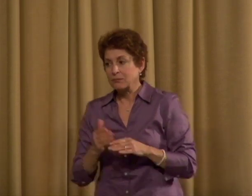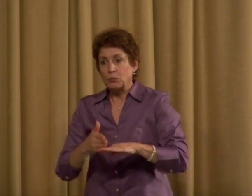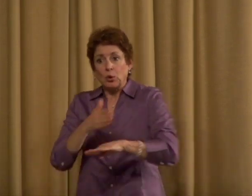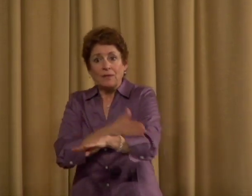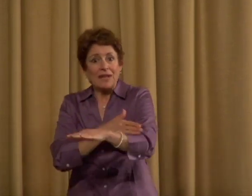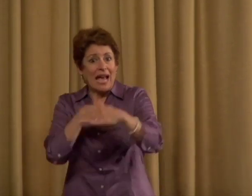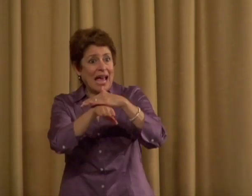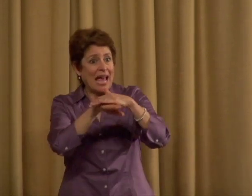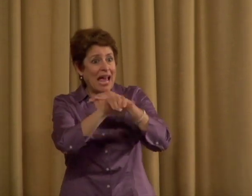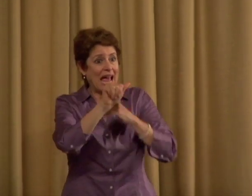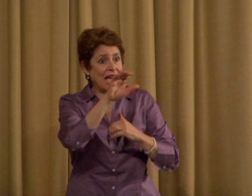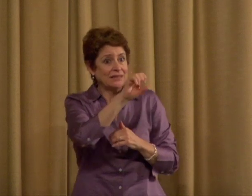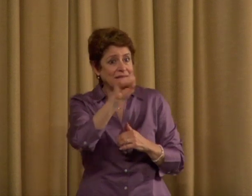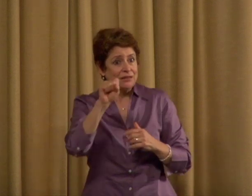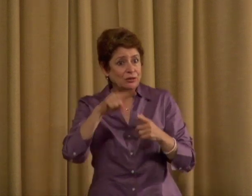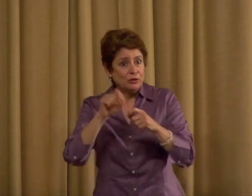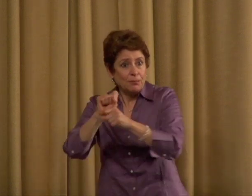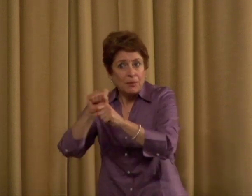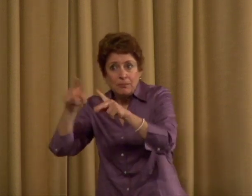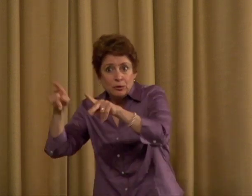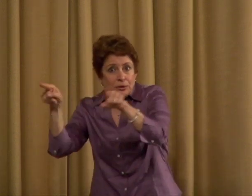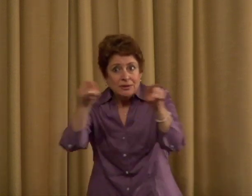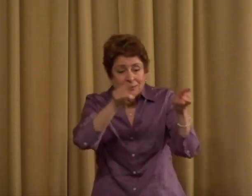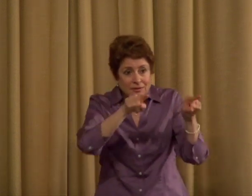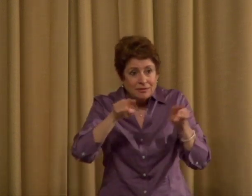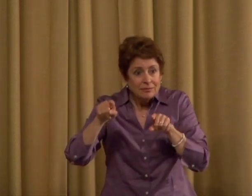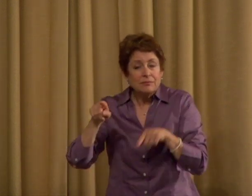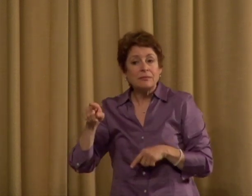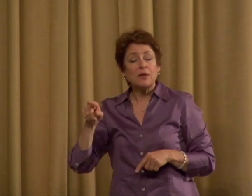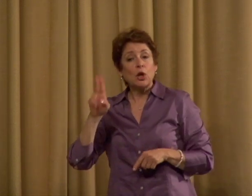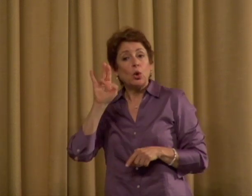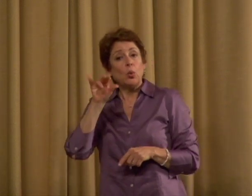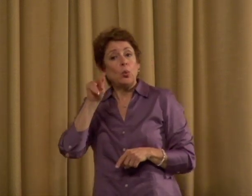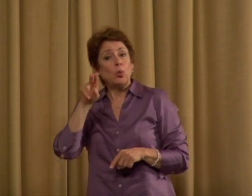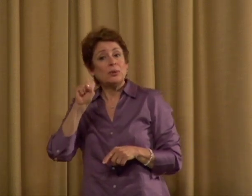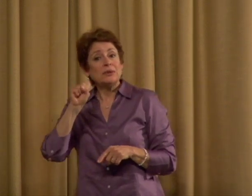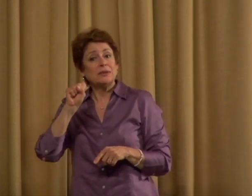outside the box, and improving access in itself to the public.